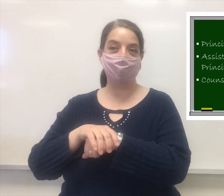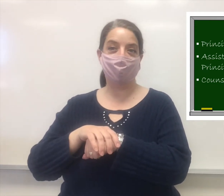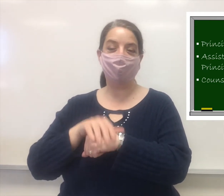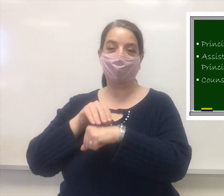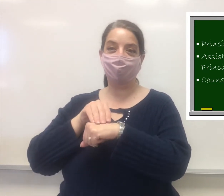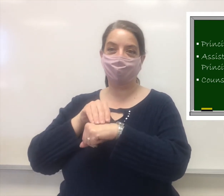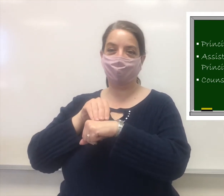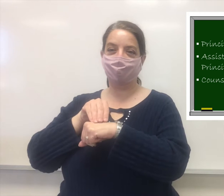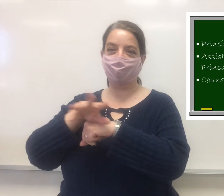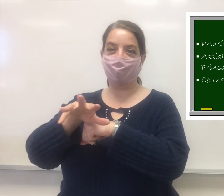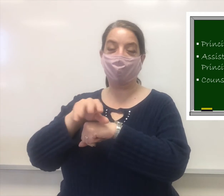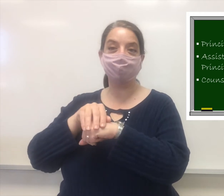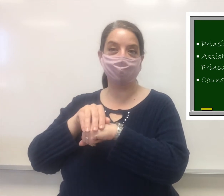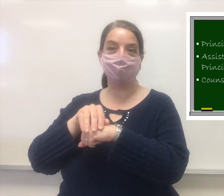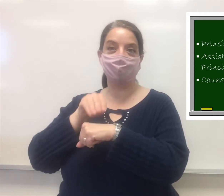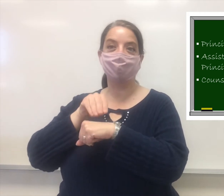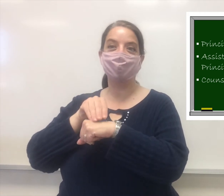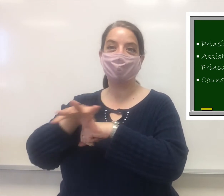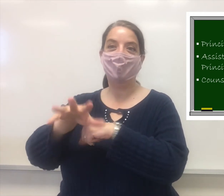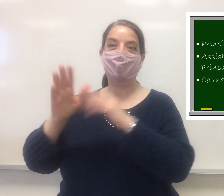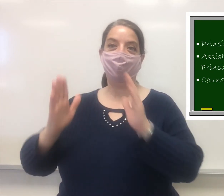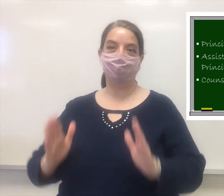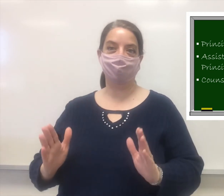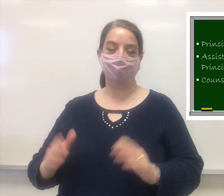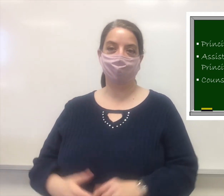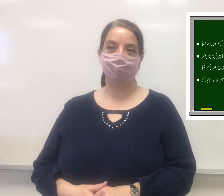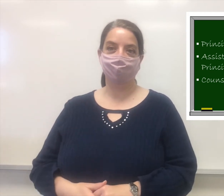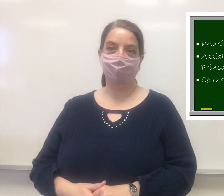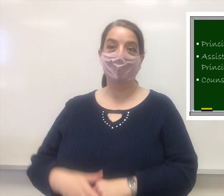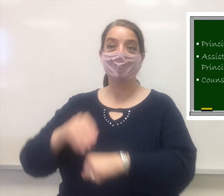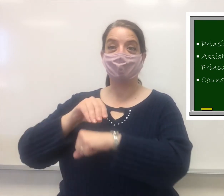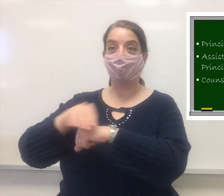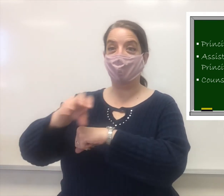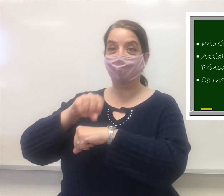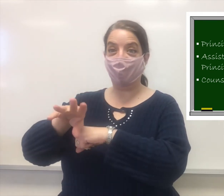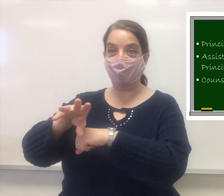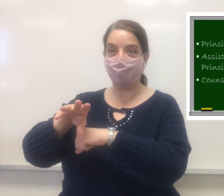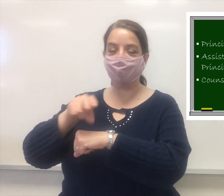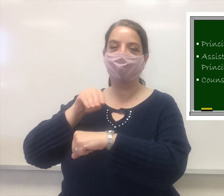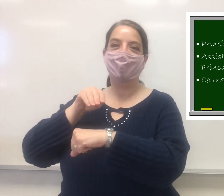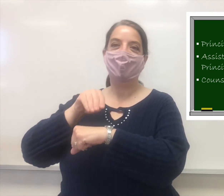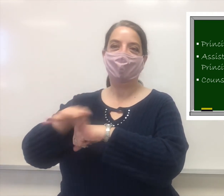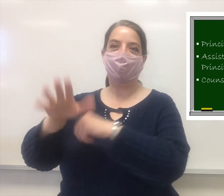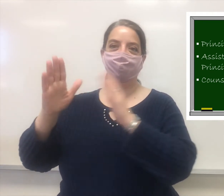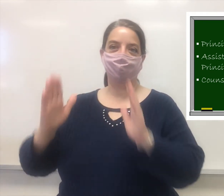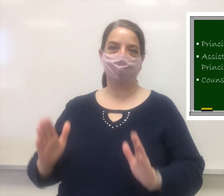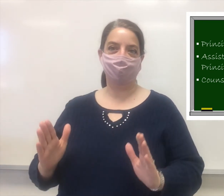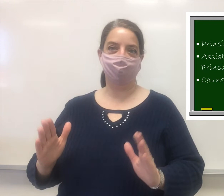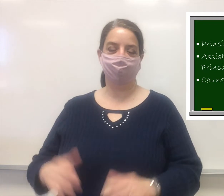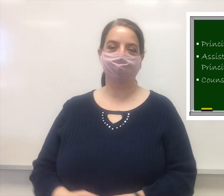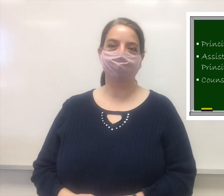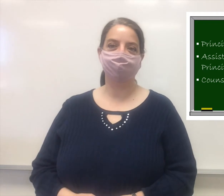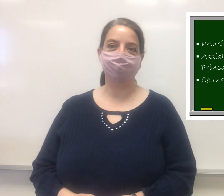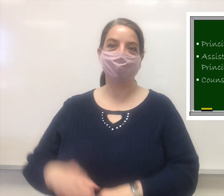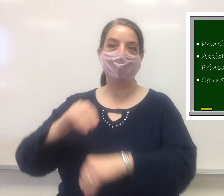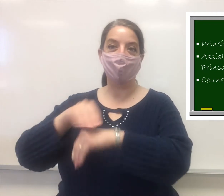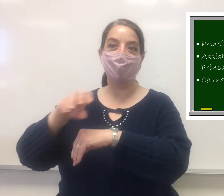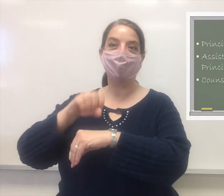about a counselor at school, it's counselor. So advice, counselor, or